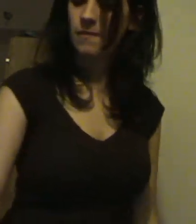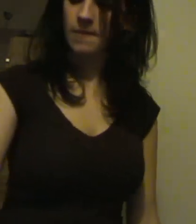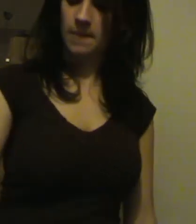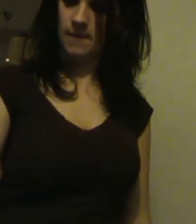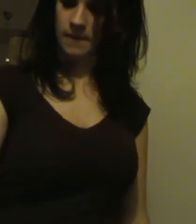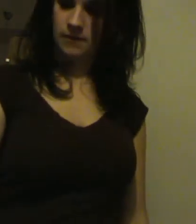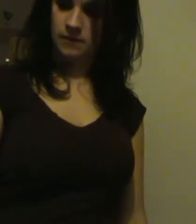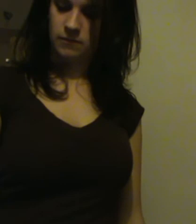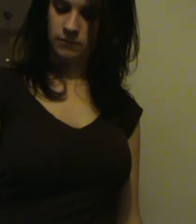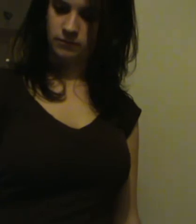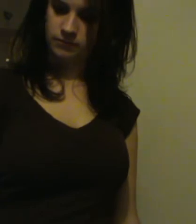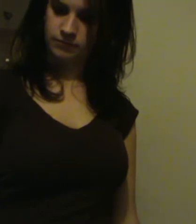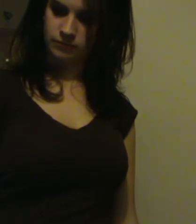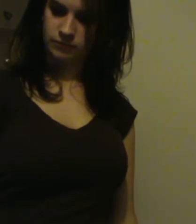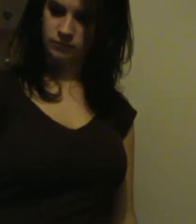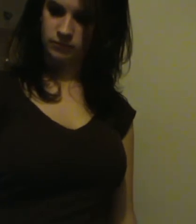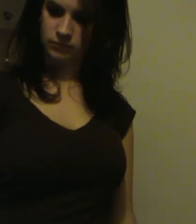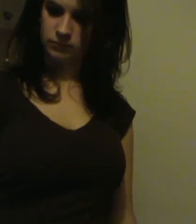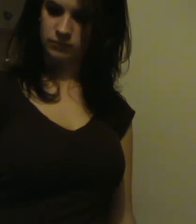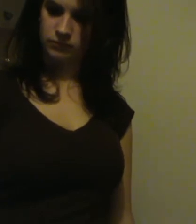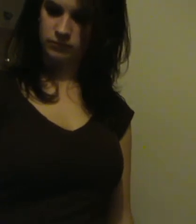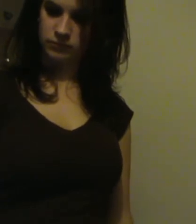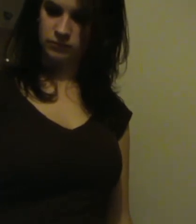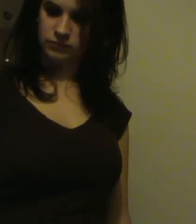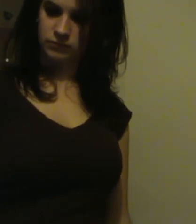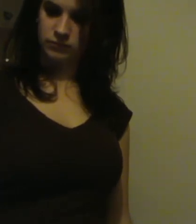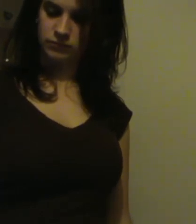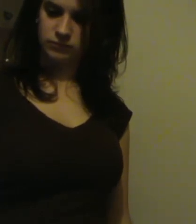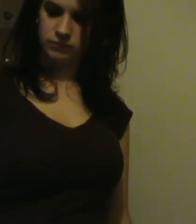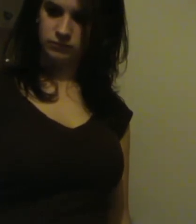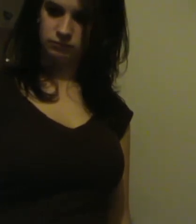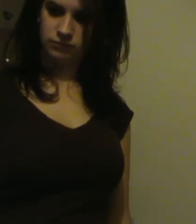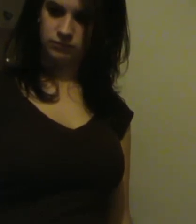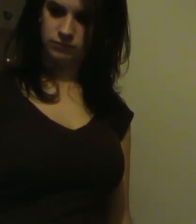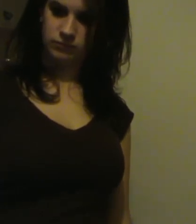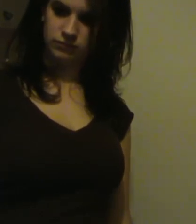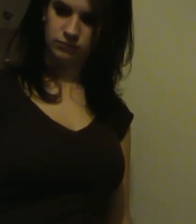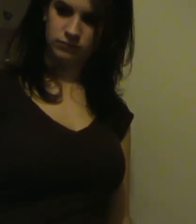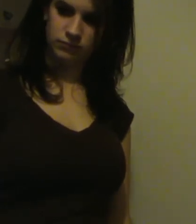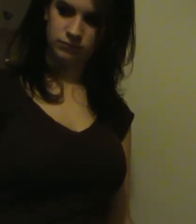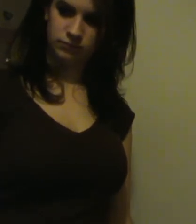So those are the two dining styles in Western culture. Choose the one that you like best and enjoy.